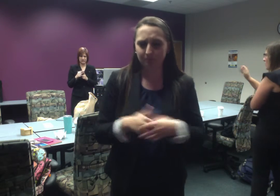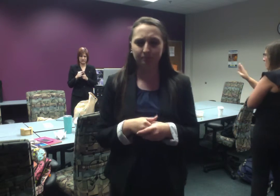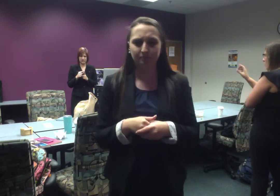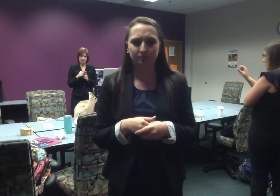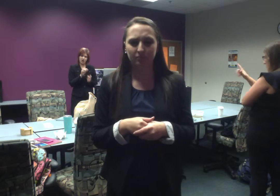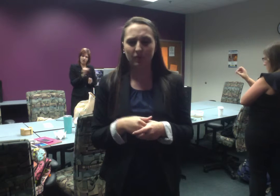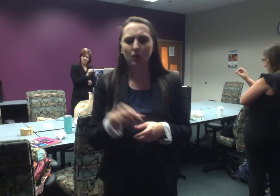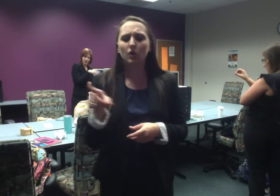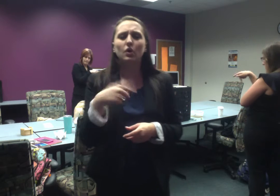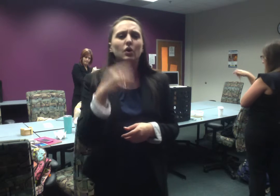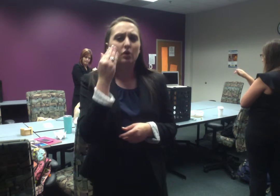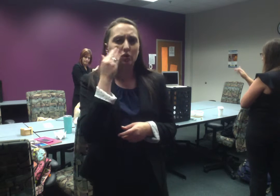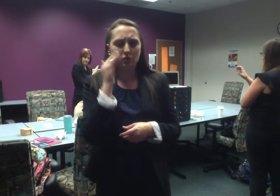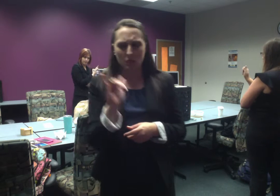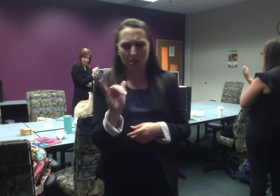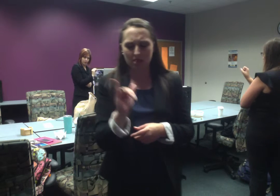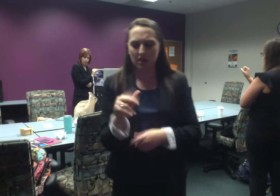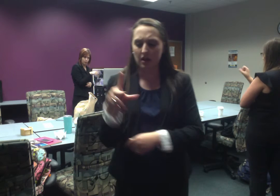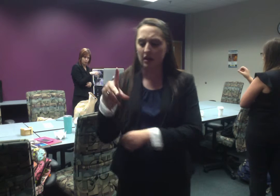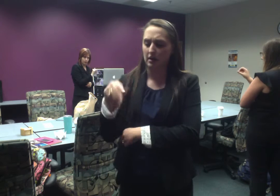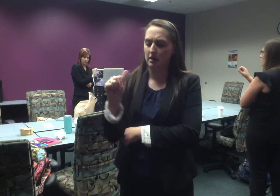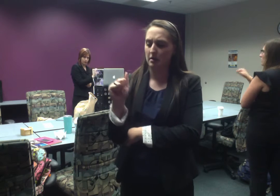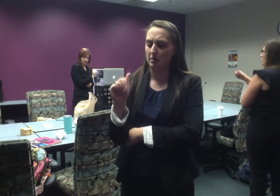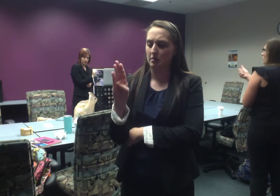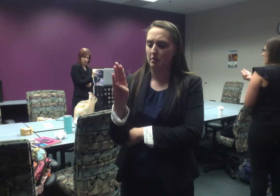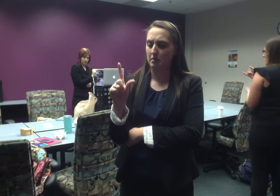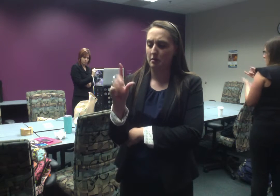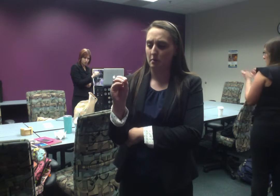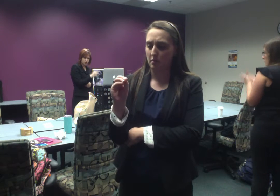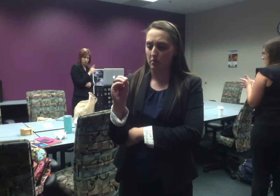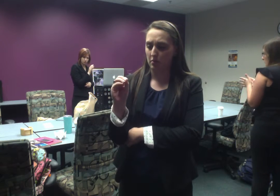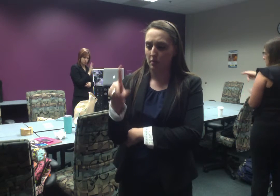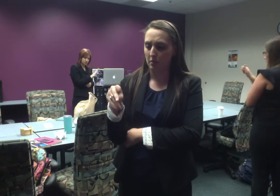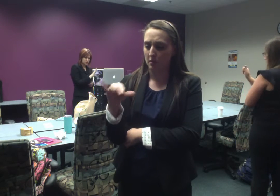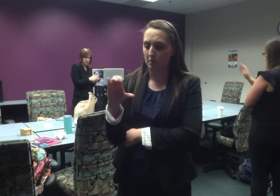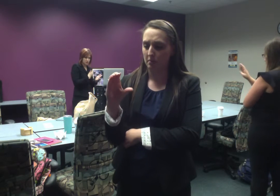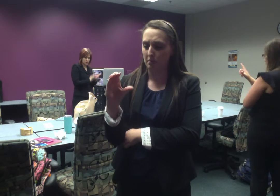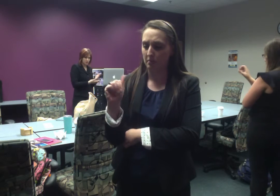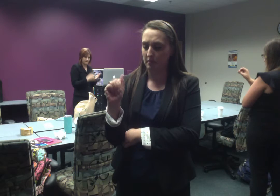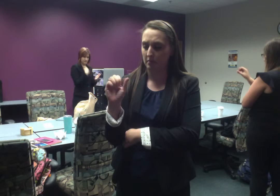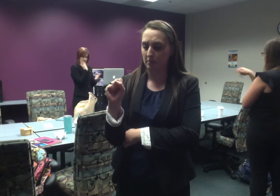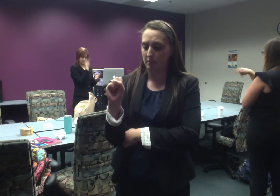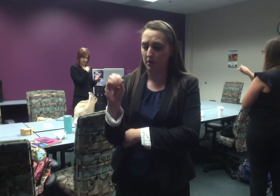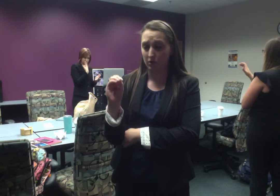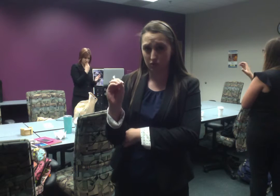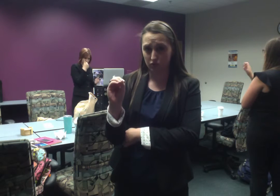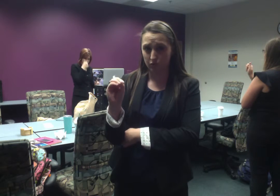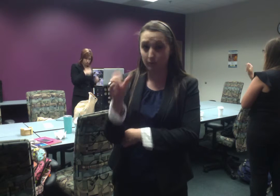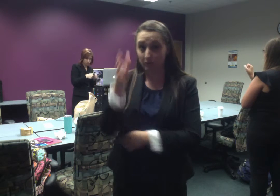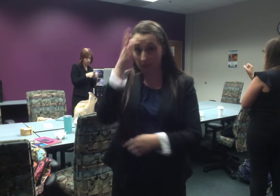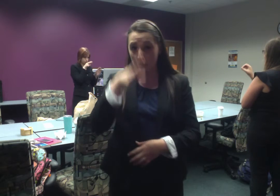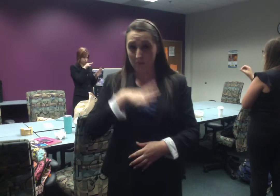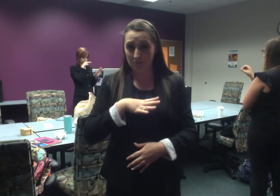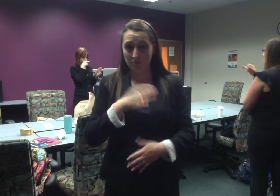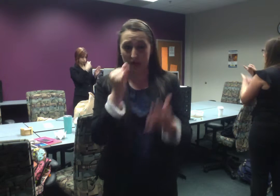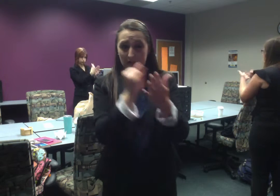all different viewpoints at the same time. What do we call that? Abstract, right. And Georgia would